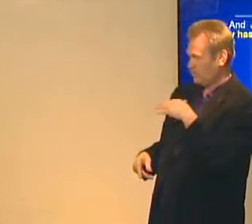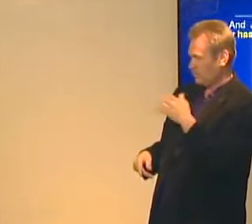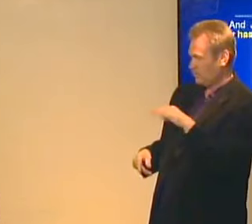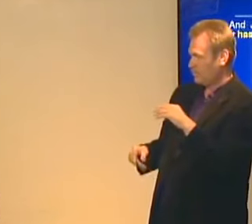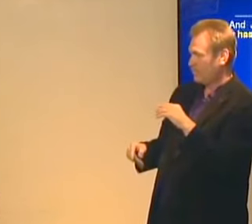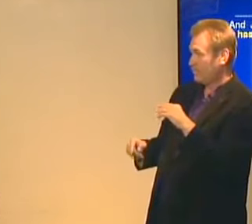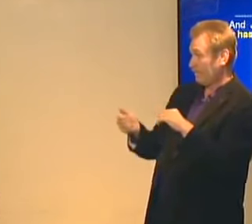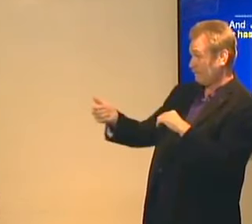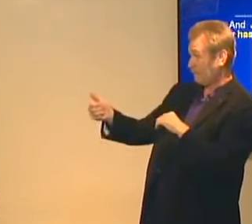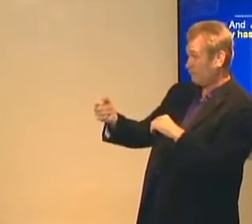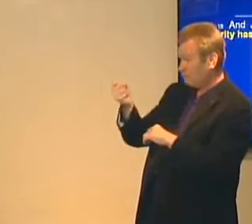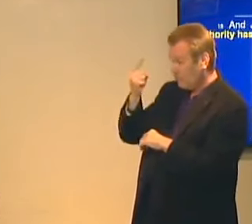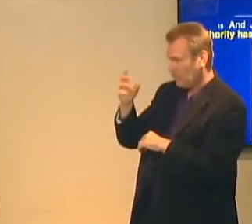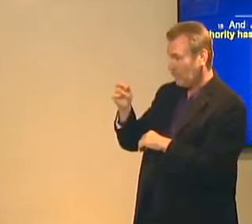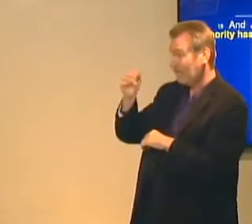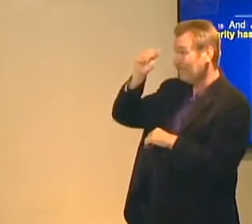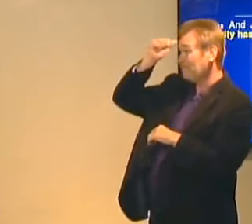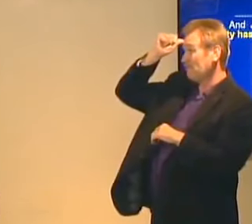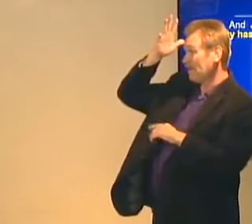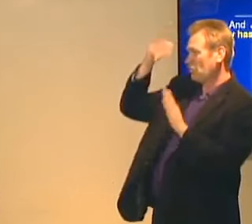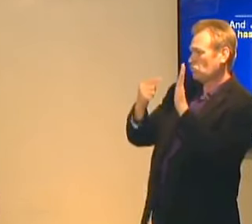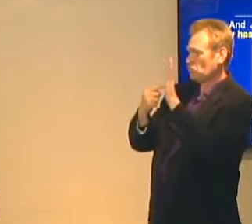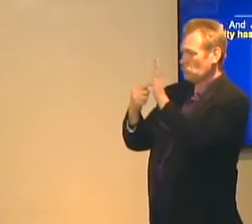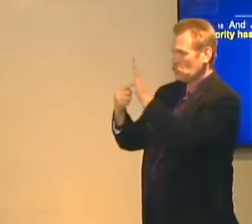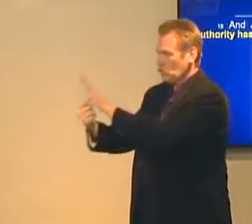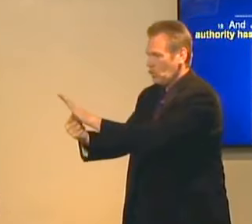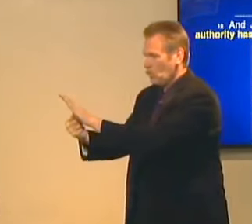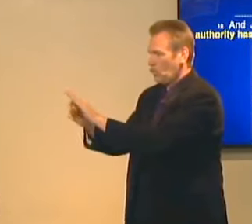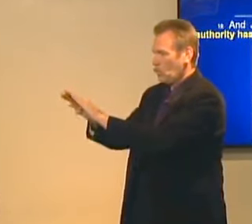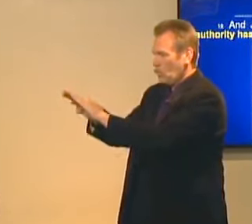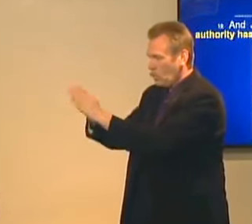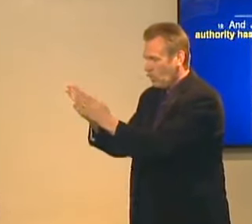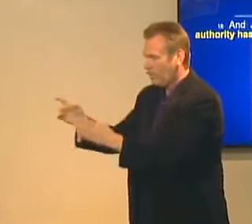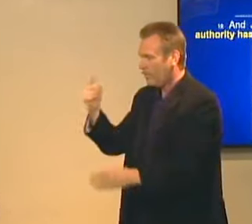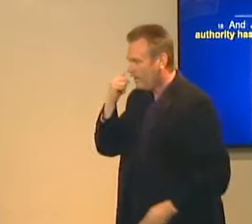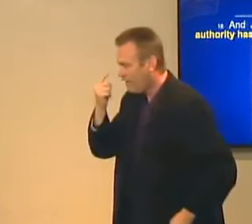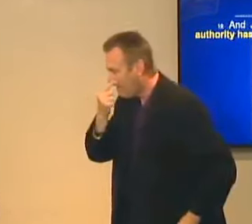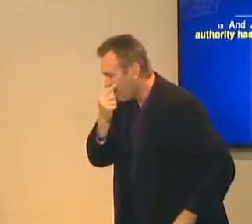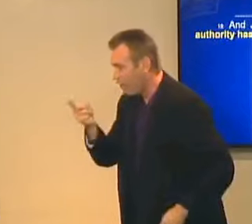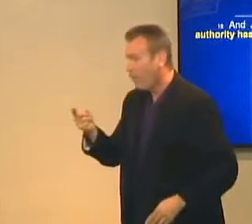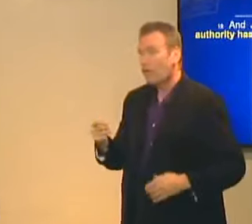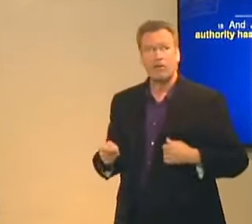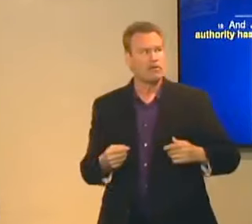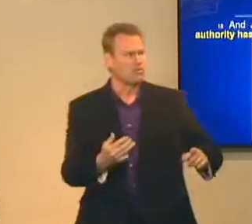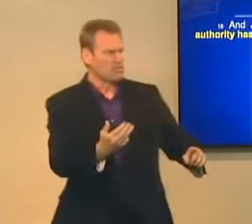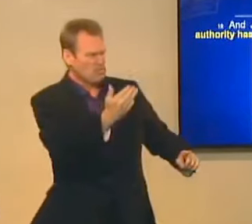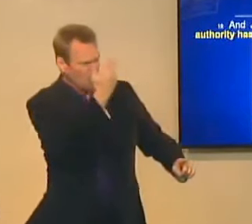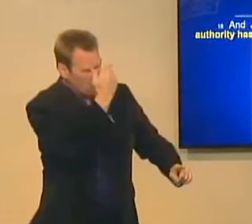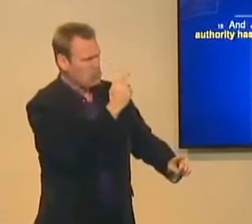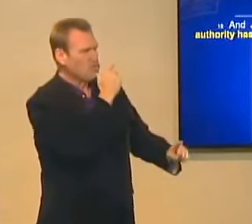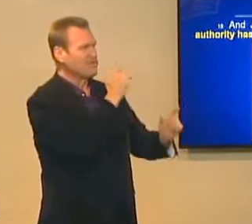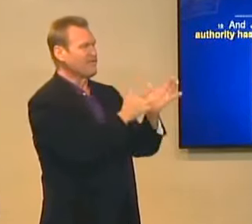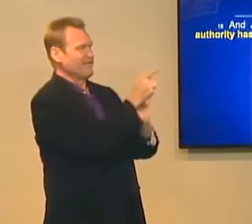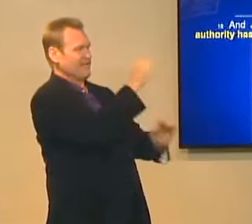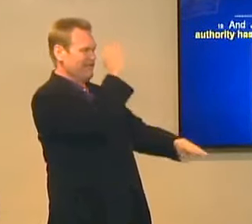So Peter declares that. And Jesus says. That you didn't know that. But God the Father had to open your eyes. So that you